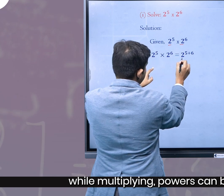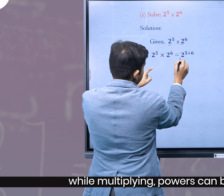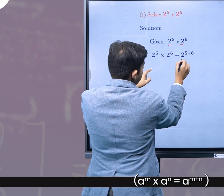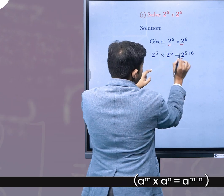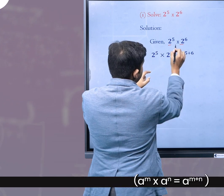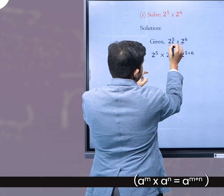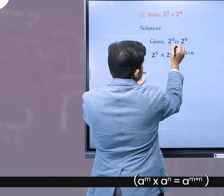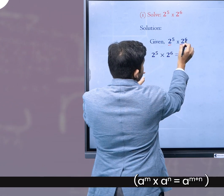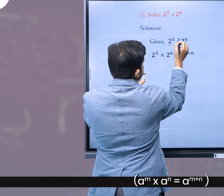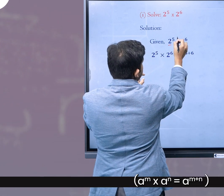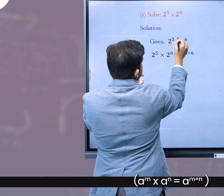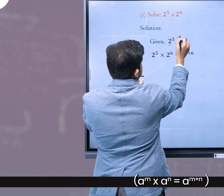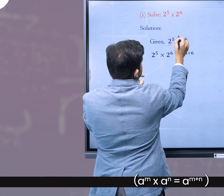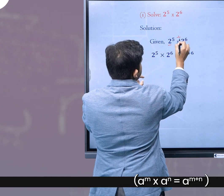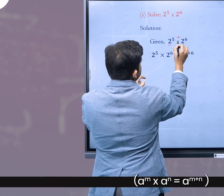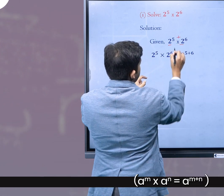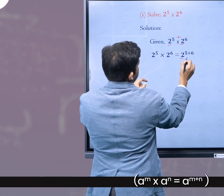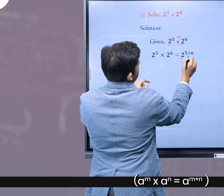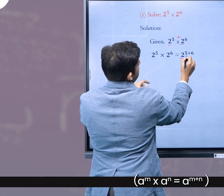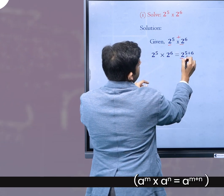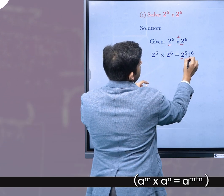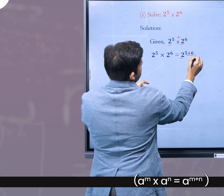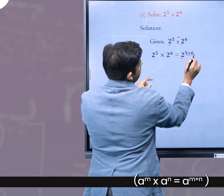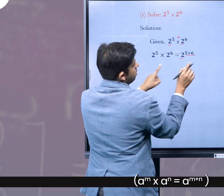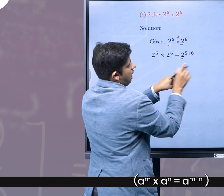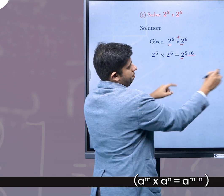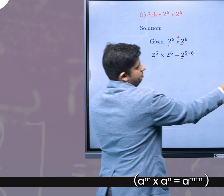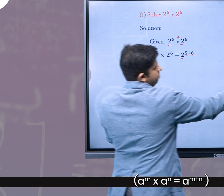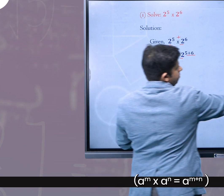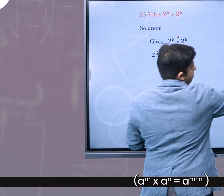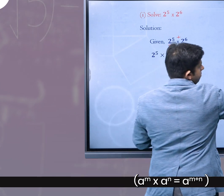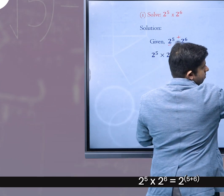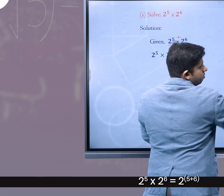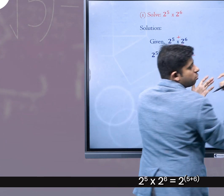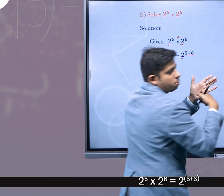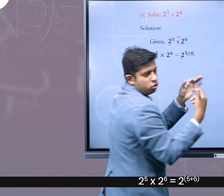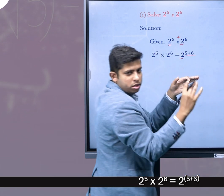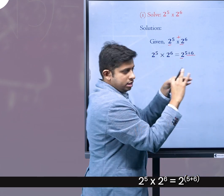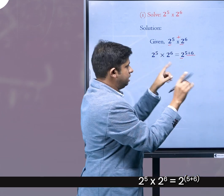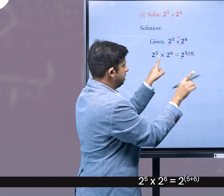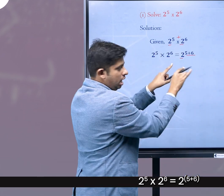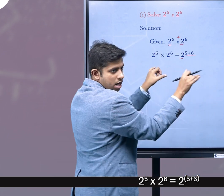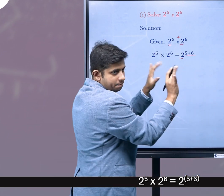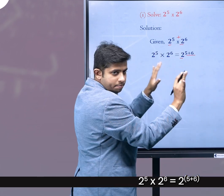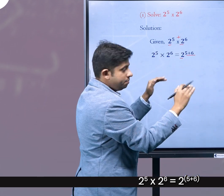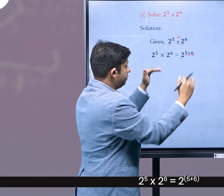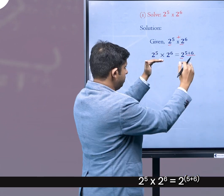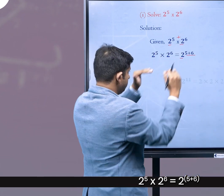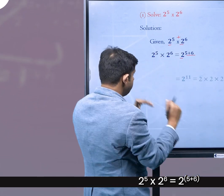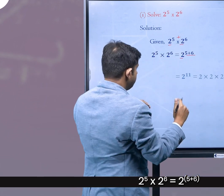A to the power of m into a to the power of n is equal to a to the power of m plus n. 2 to the power of 5 into 2 to the power of 6 is equal to 2 to the